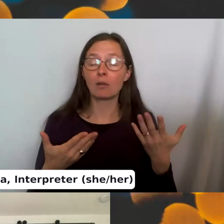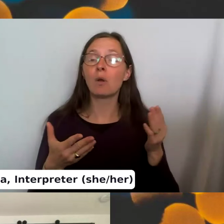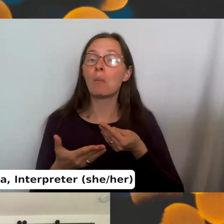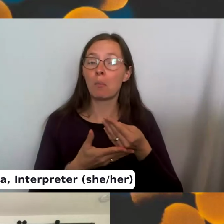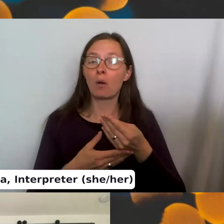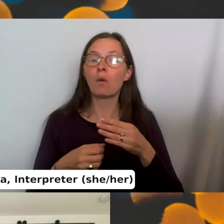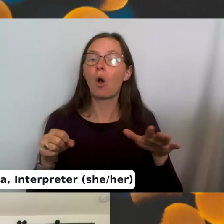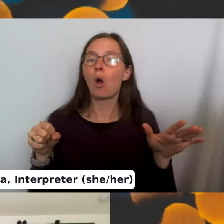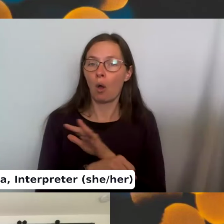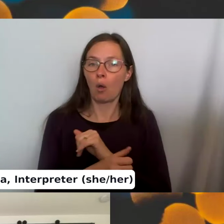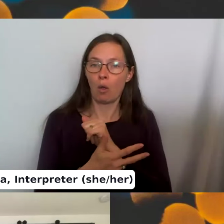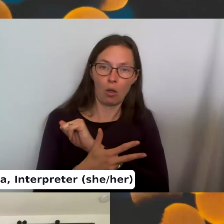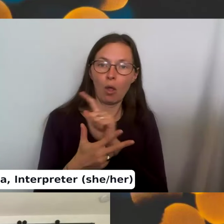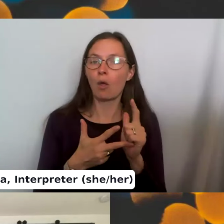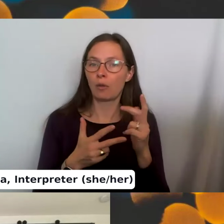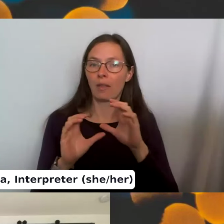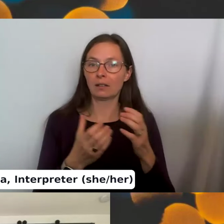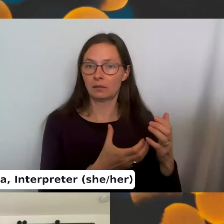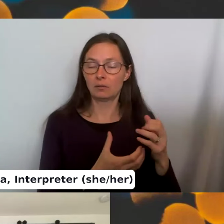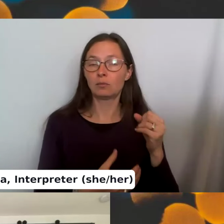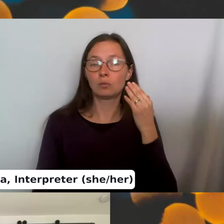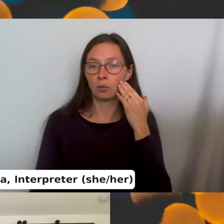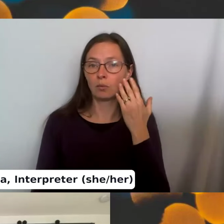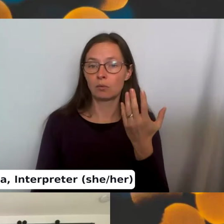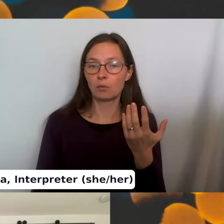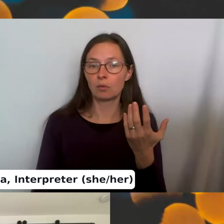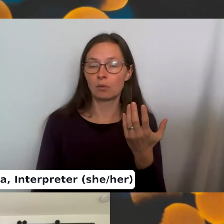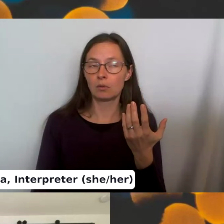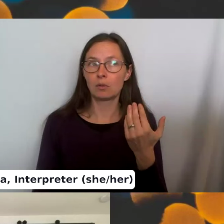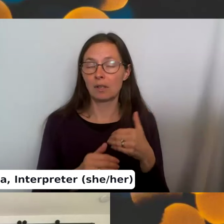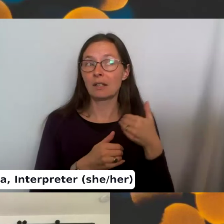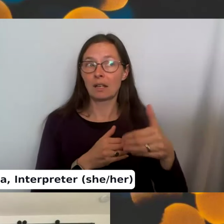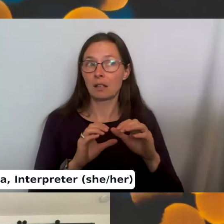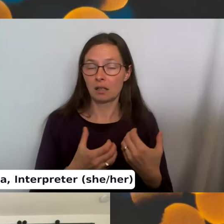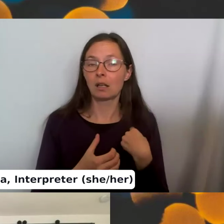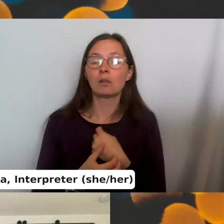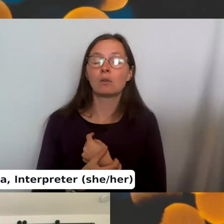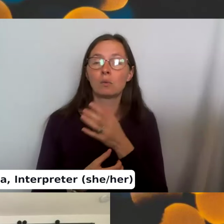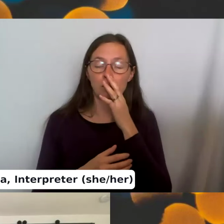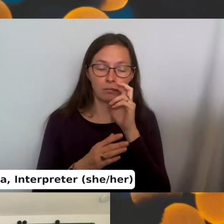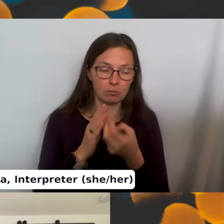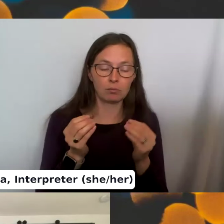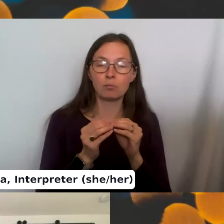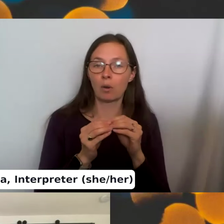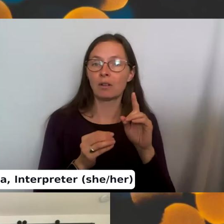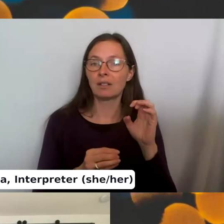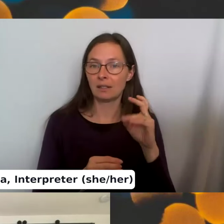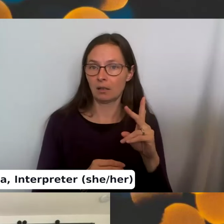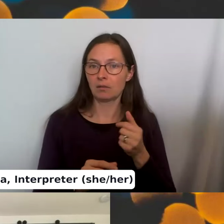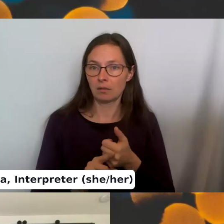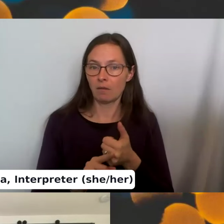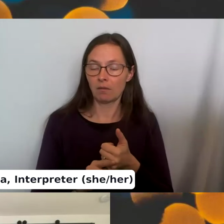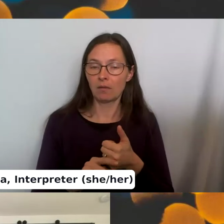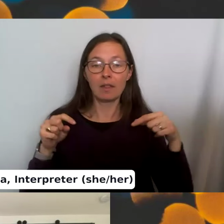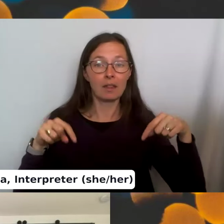entire series. So knowing that, you know, in this next class, we're going to get into a little bit more about the deck itself. This